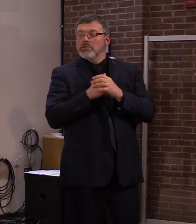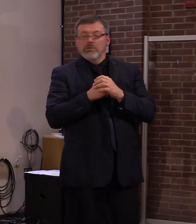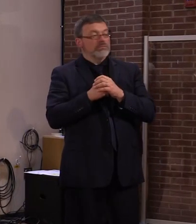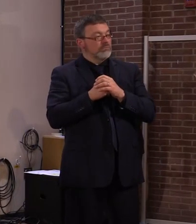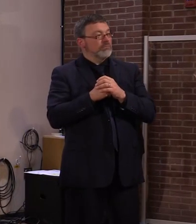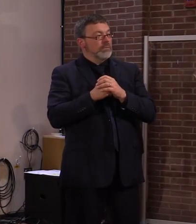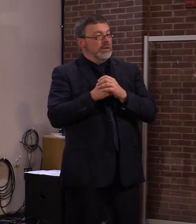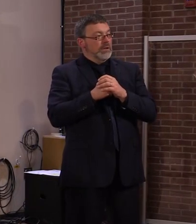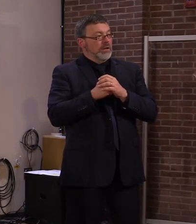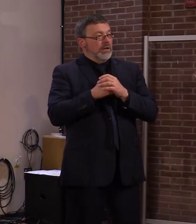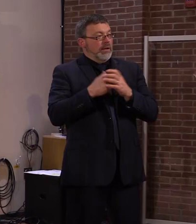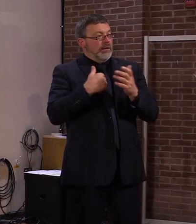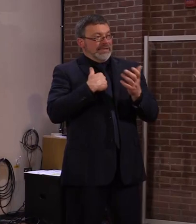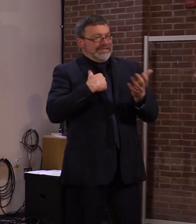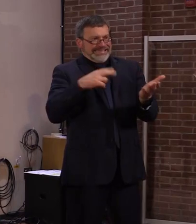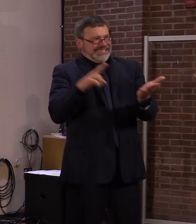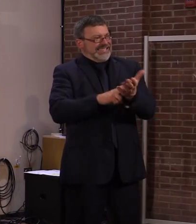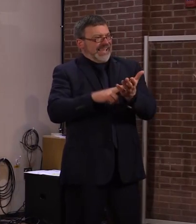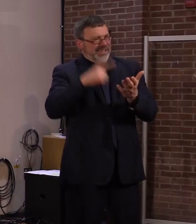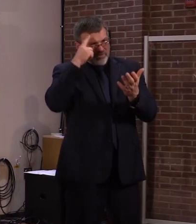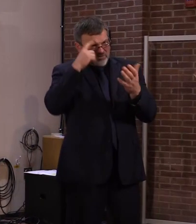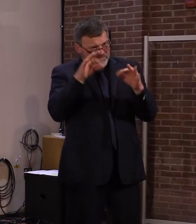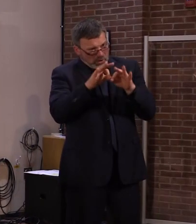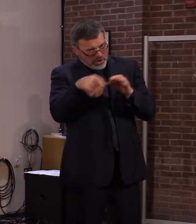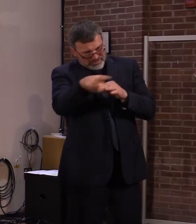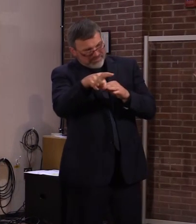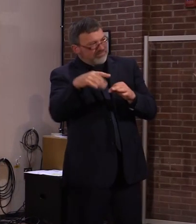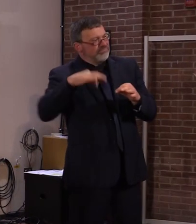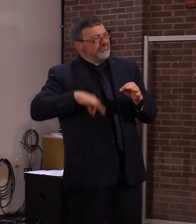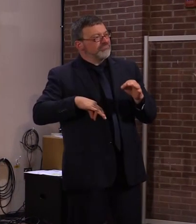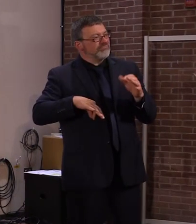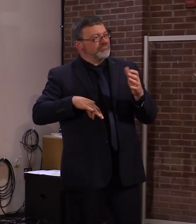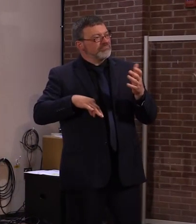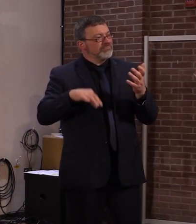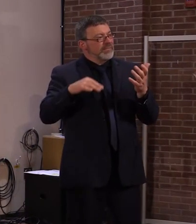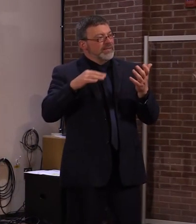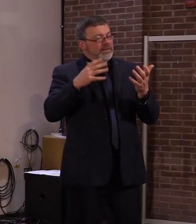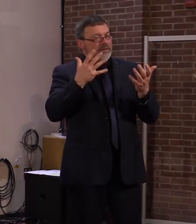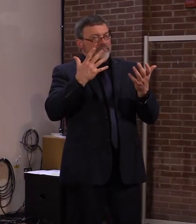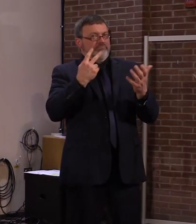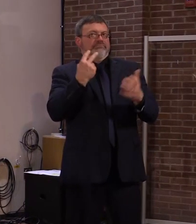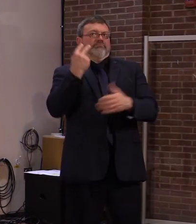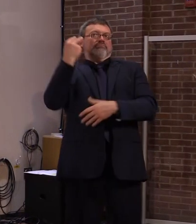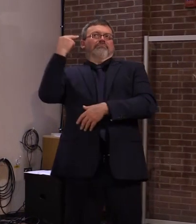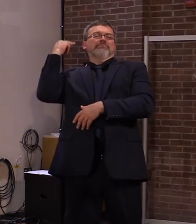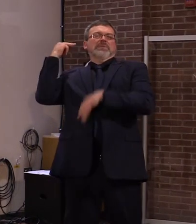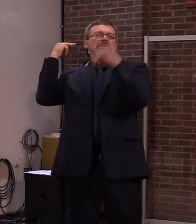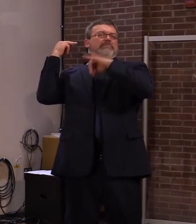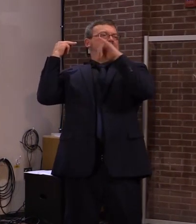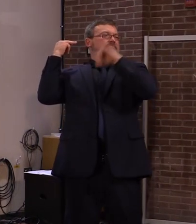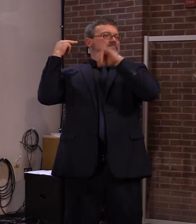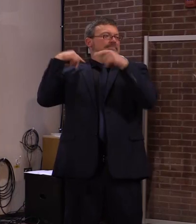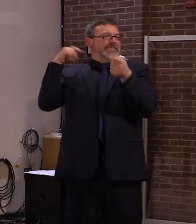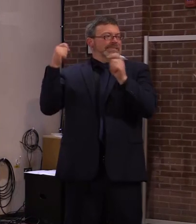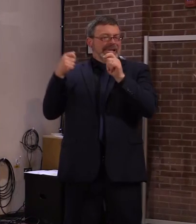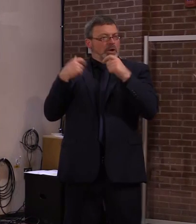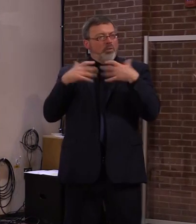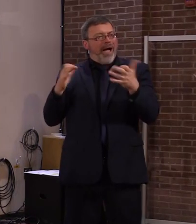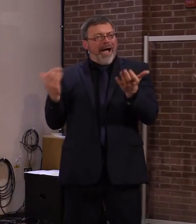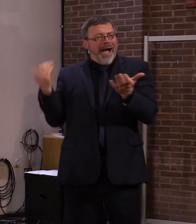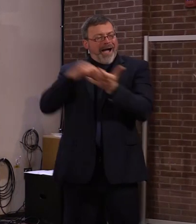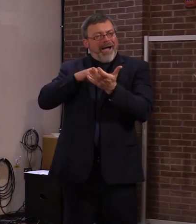so important, so that we learn from the past and don't make the same mistakes in the future, and we take care of those who took care of